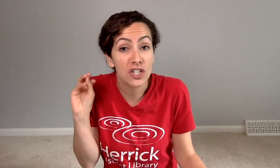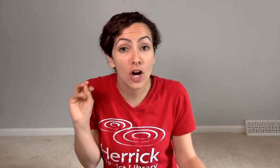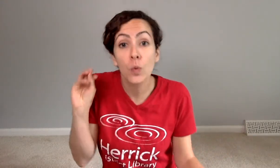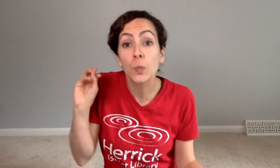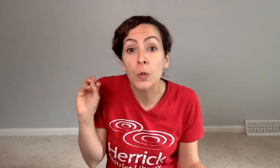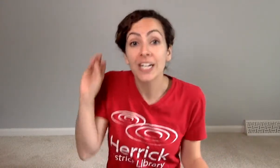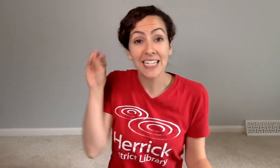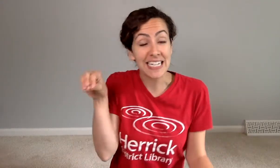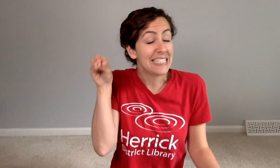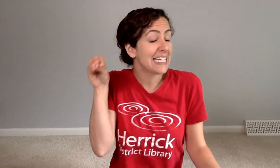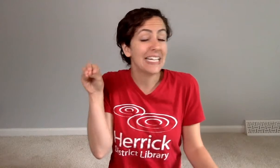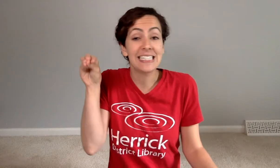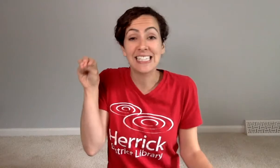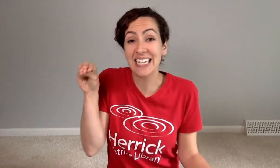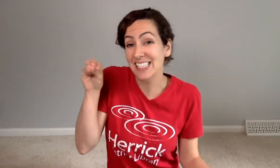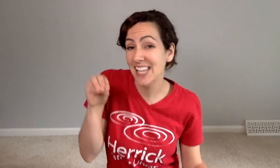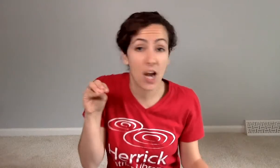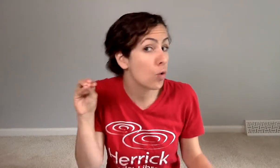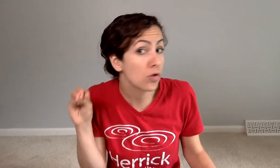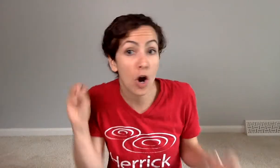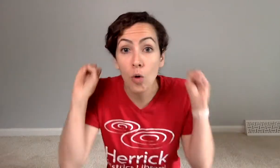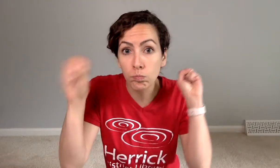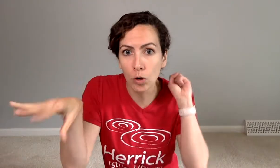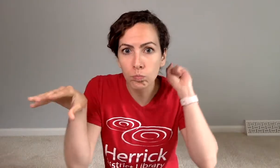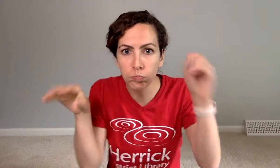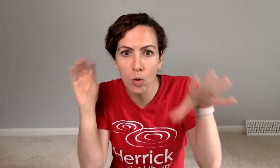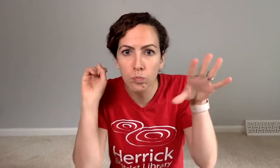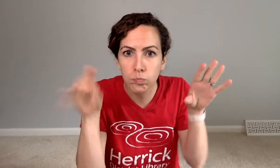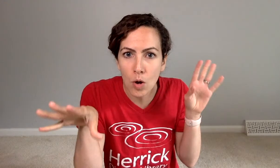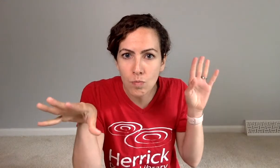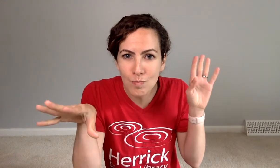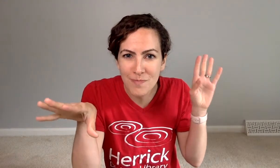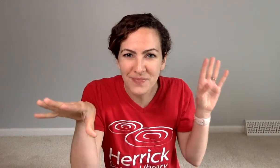go kissy, kissy, kiss. They don't go bloop, bloop, bloop.